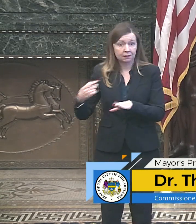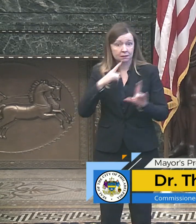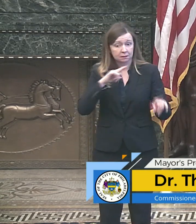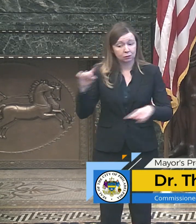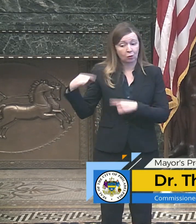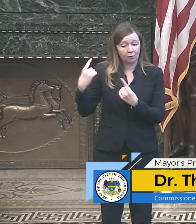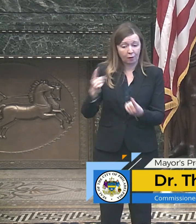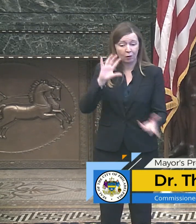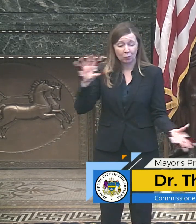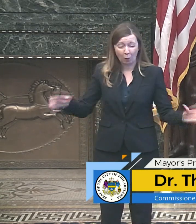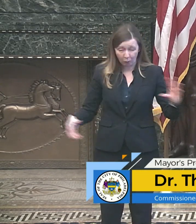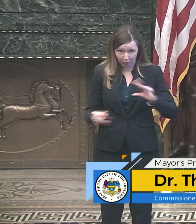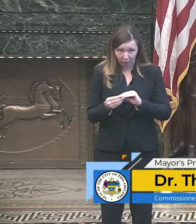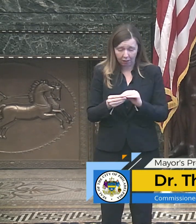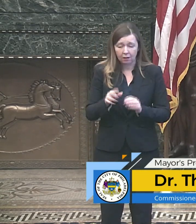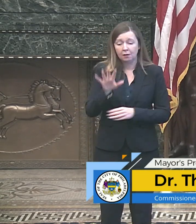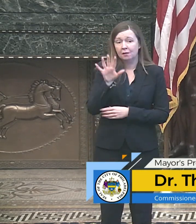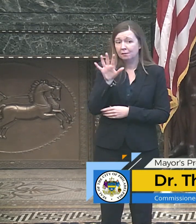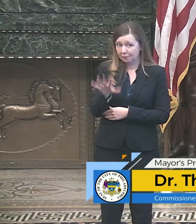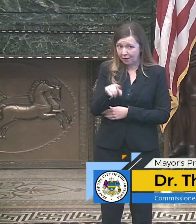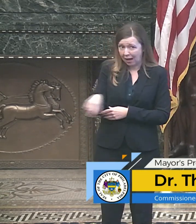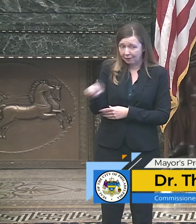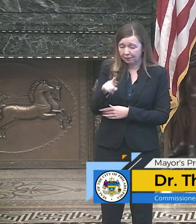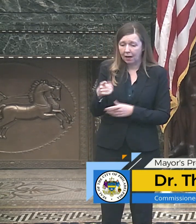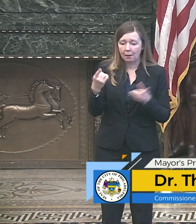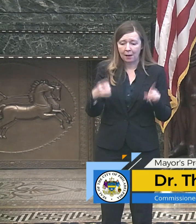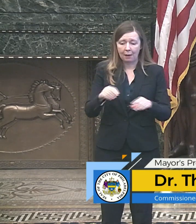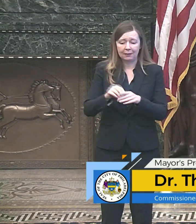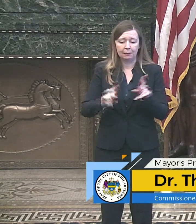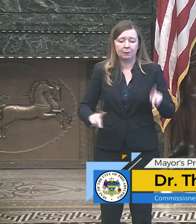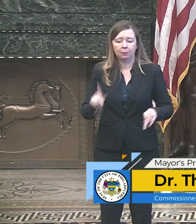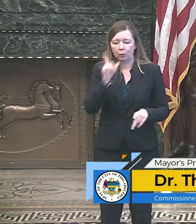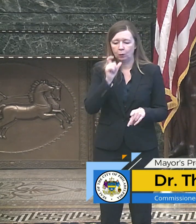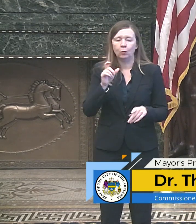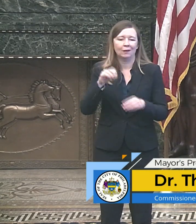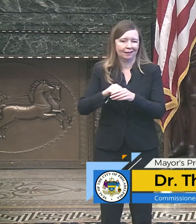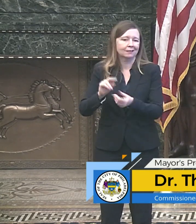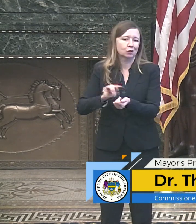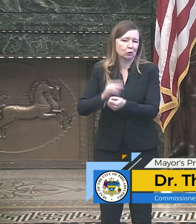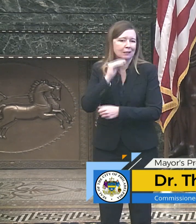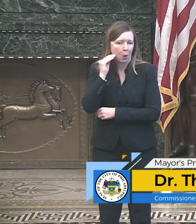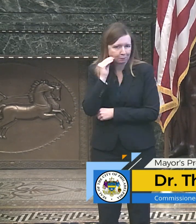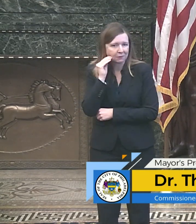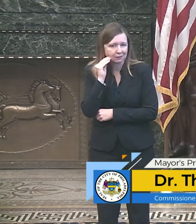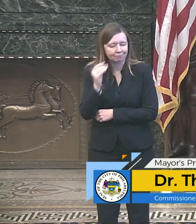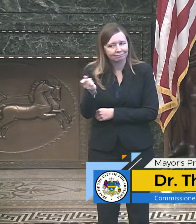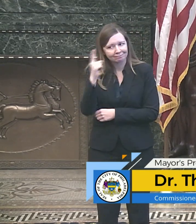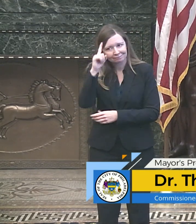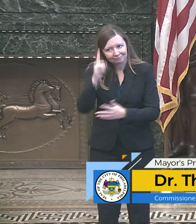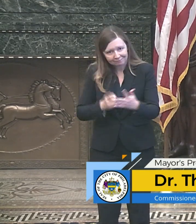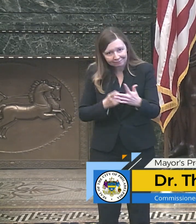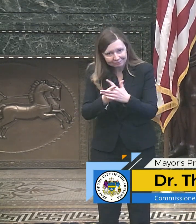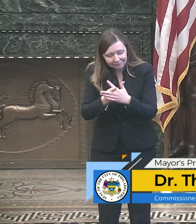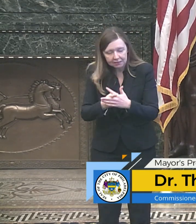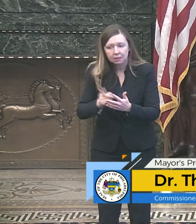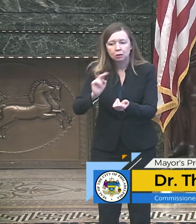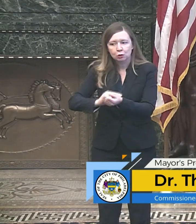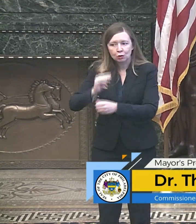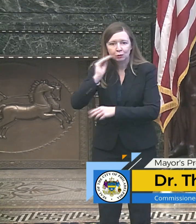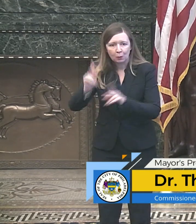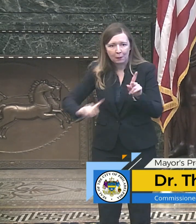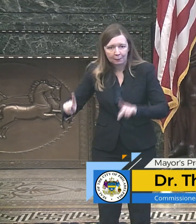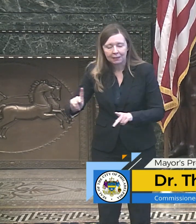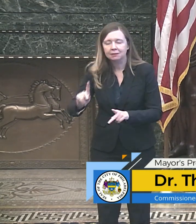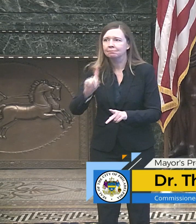so far total, 5 of those deaths were occurring in people residing in nursing homes. So that drives home the point that the nursing home population